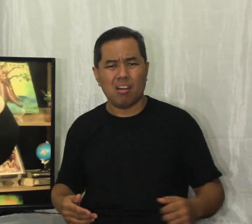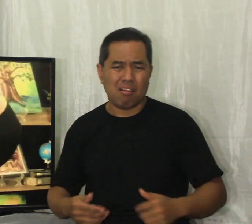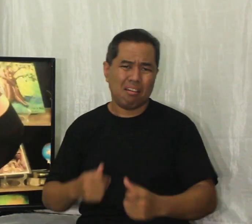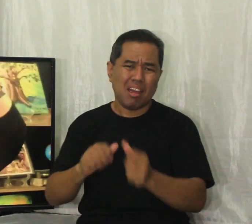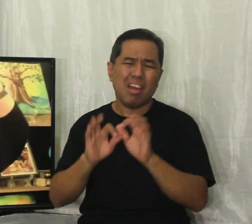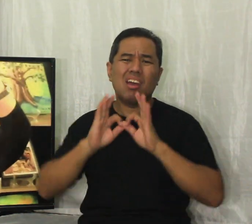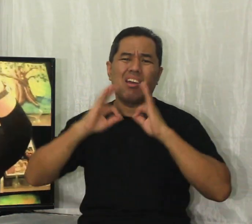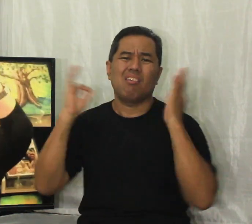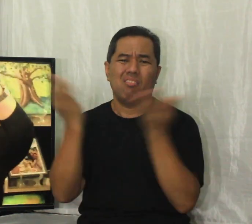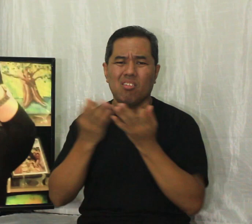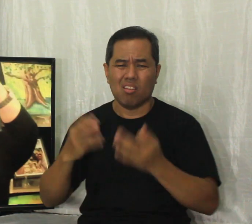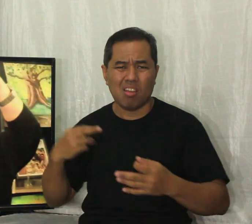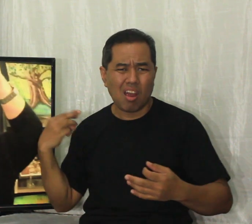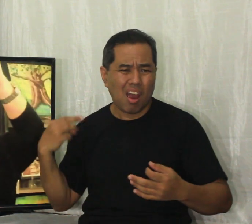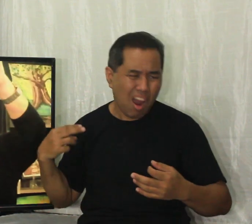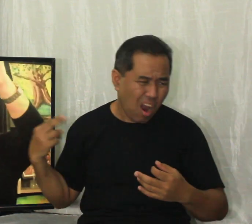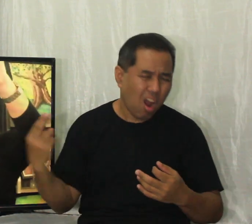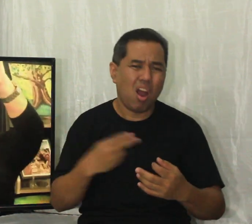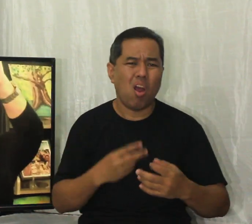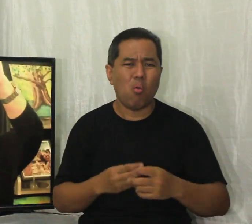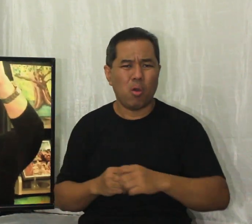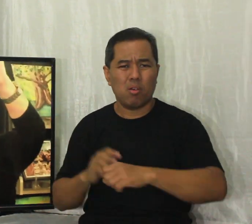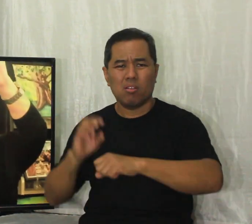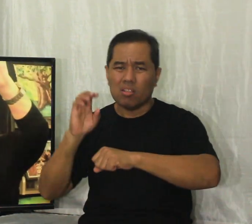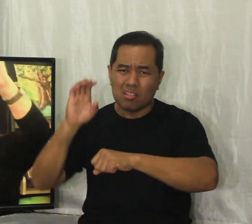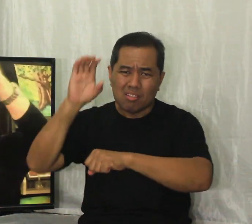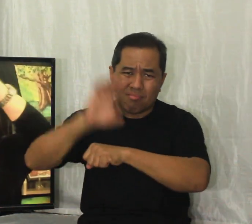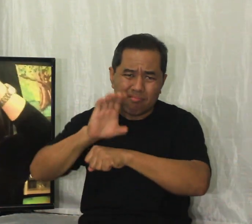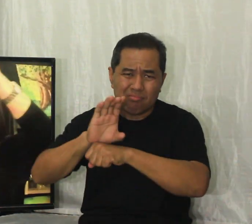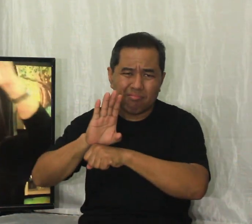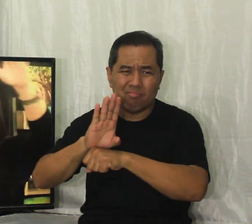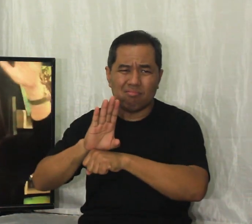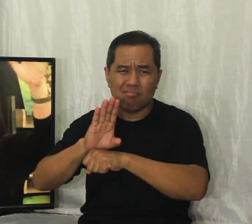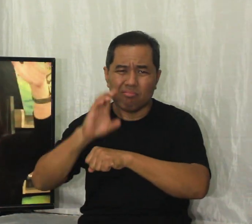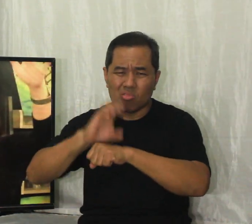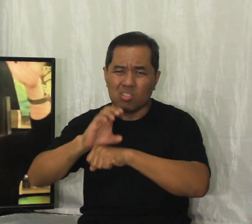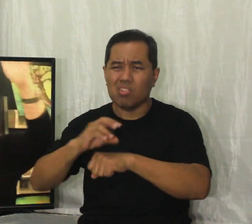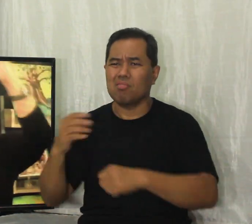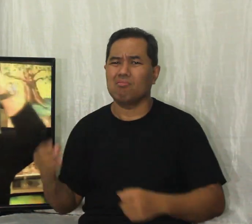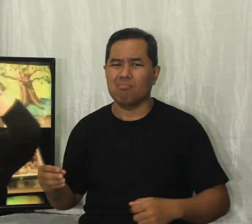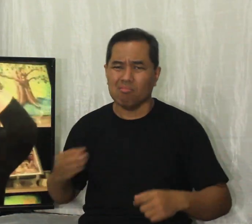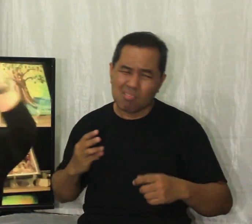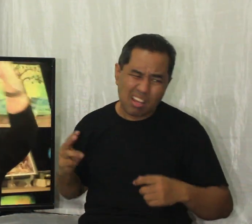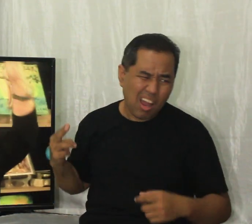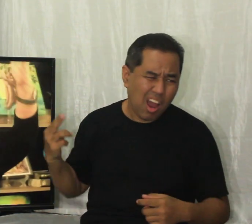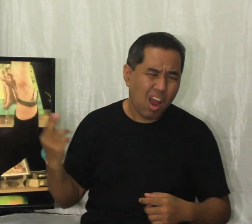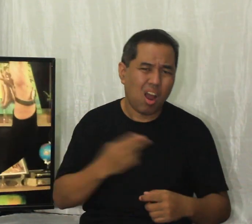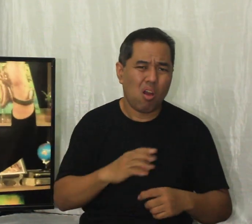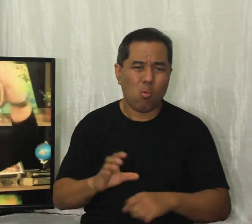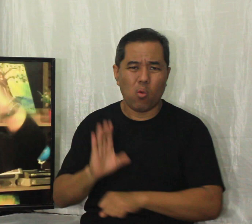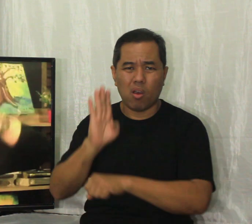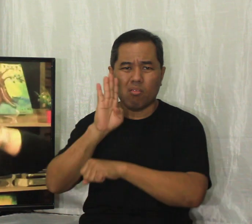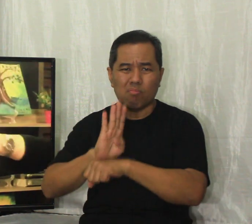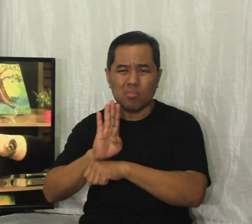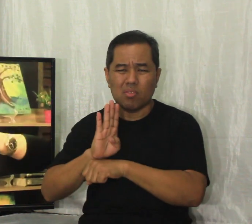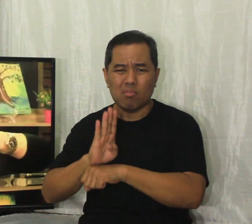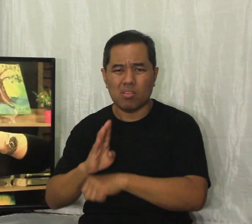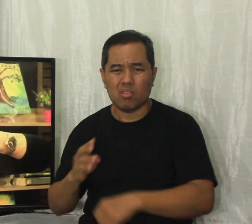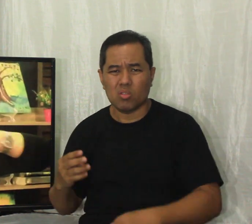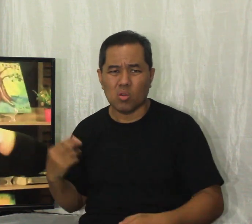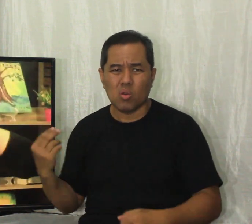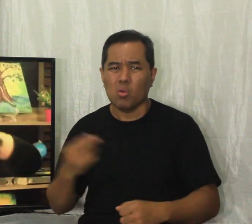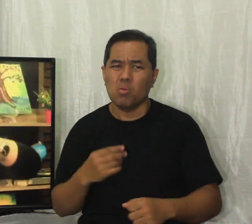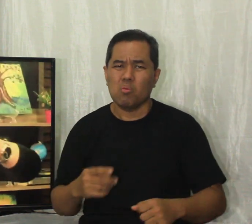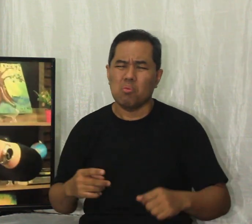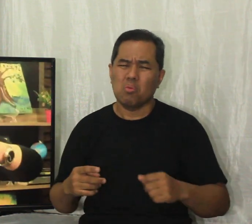ones, Father. Our victory is in you, God. In all of these things, Father, we don't want to leave any glory to